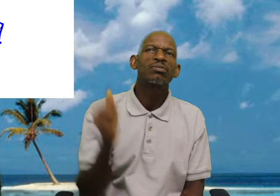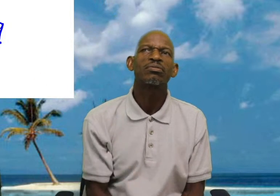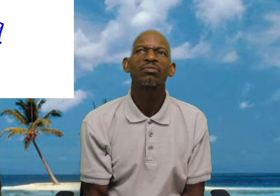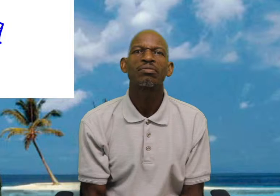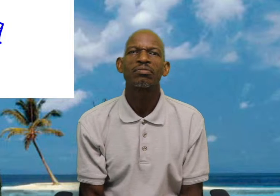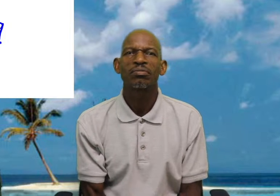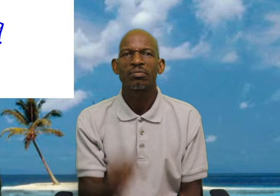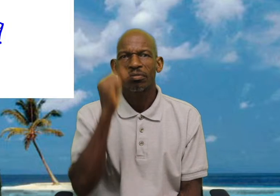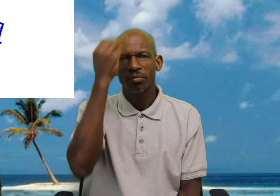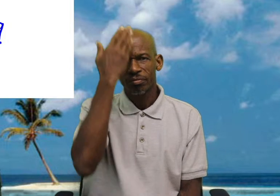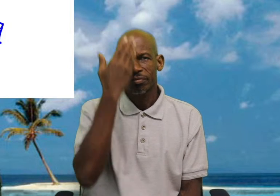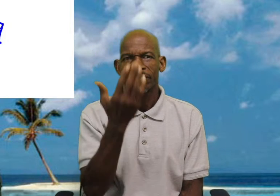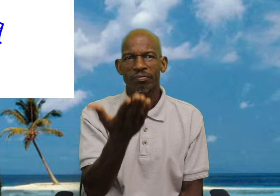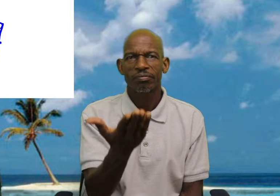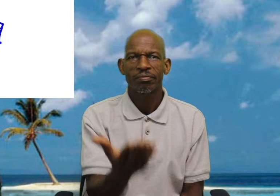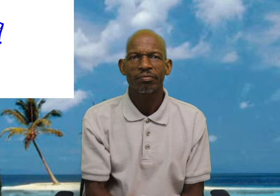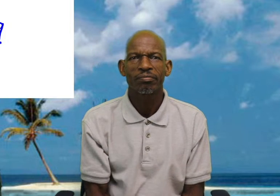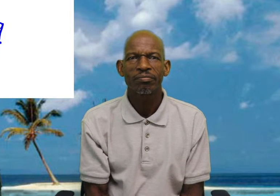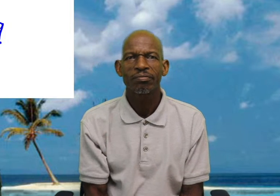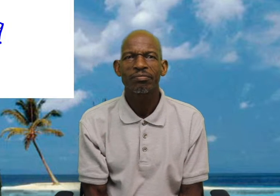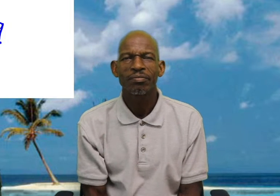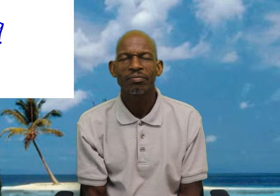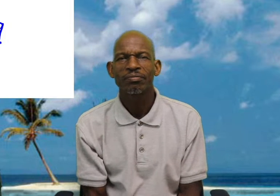Yes, Alwyn, go ahead.